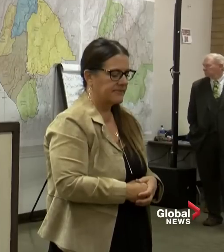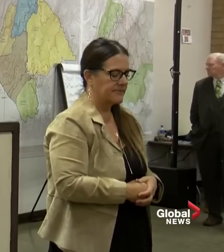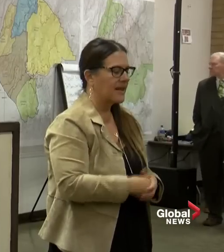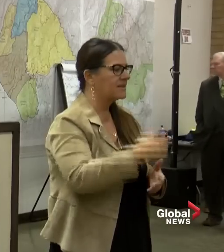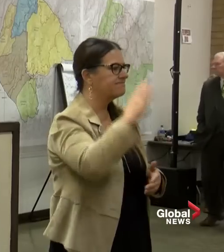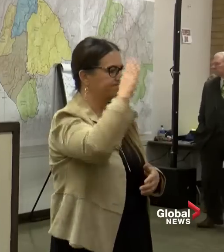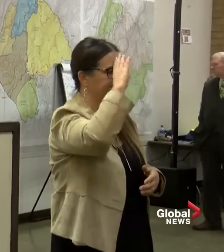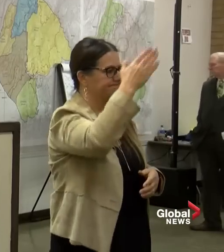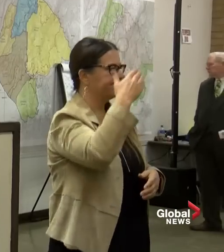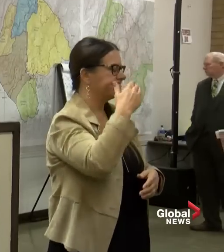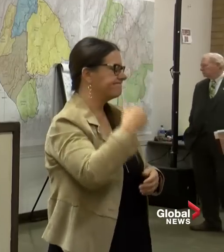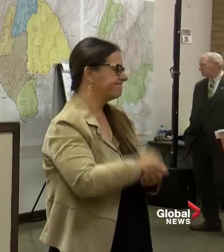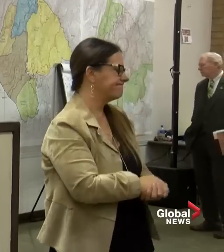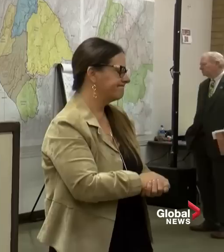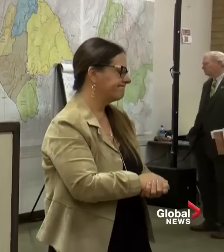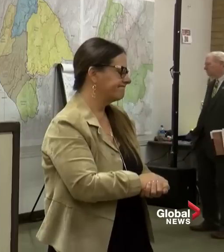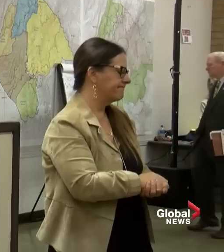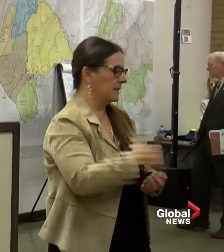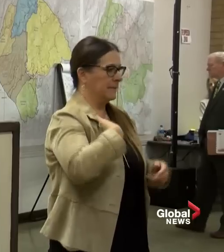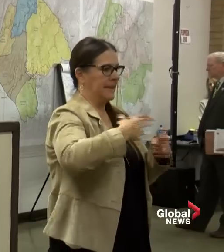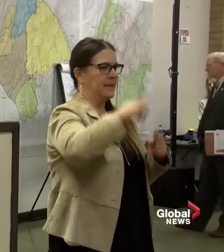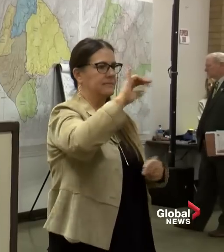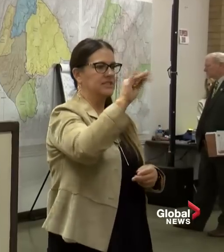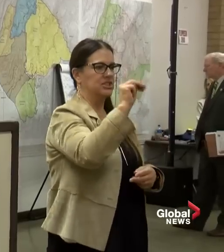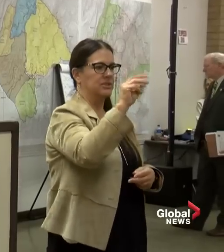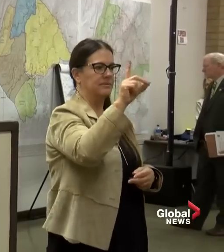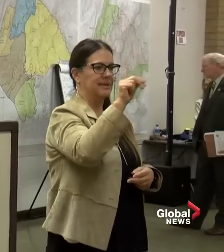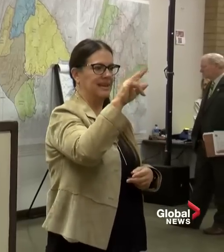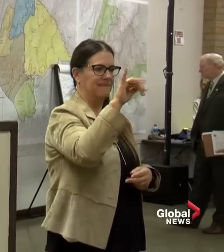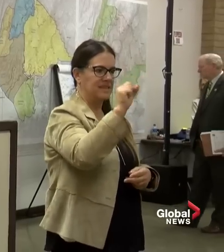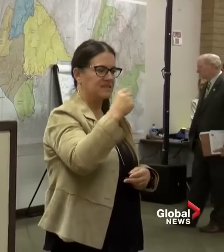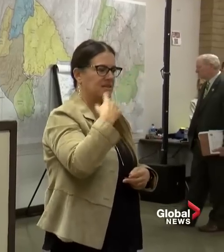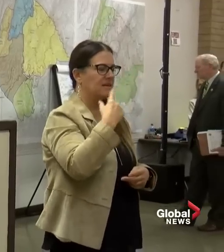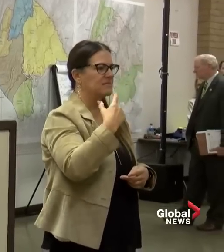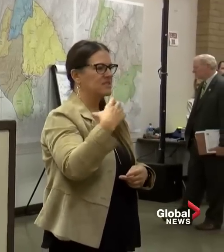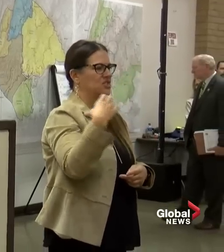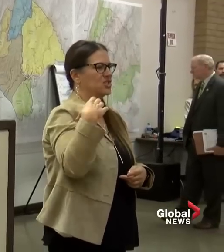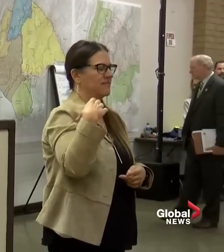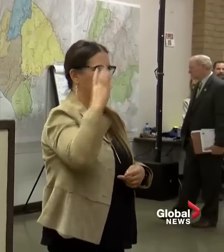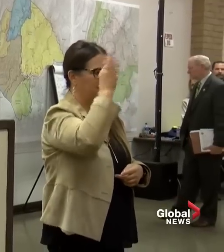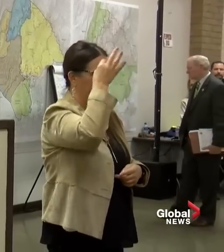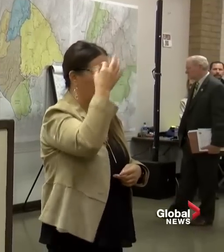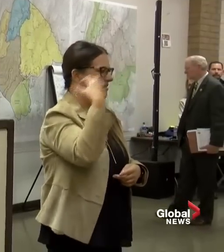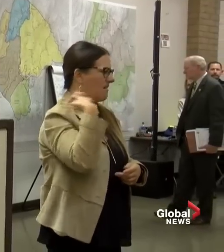Good evening. My name is Jim Davis. I am the Chief Federal Officer for Andy.